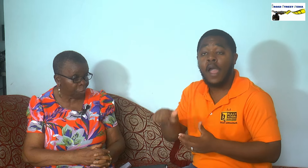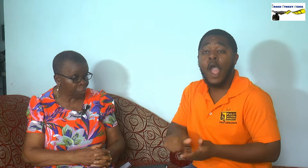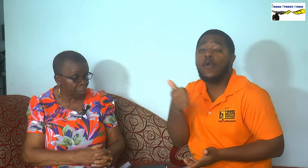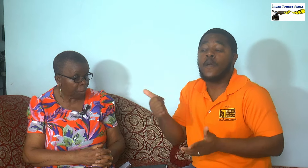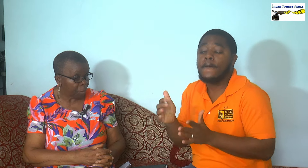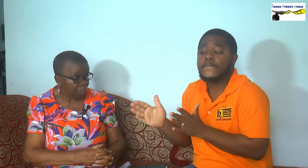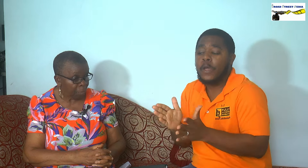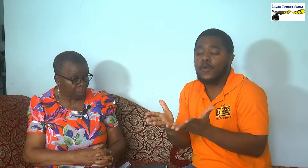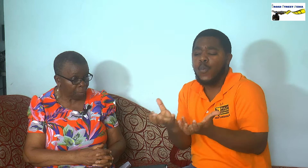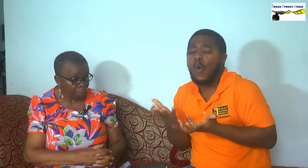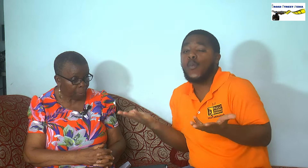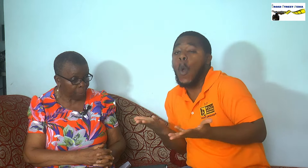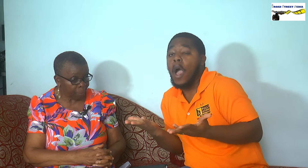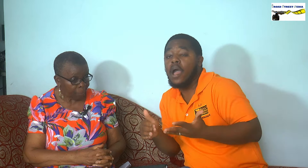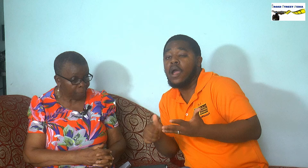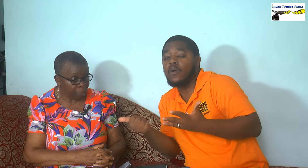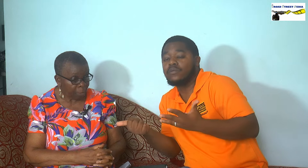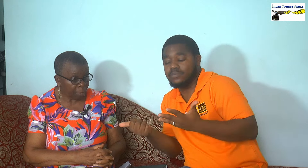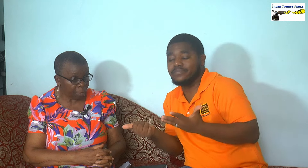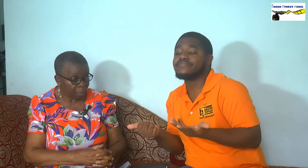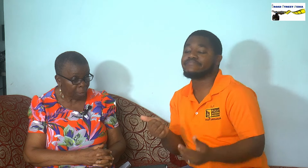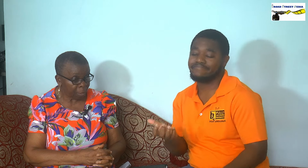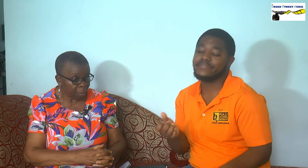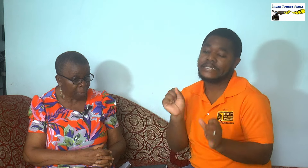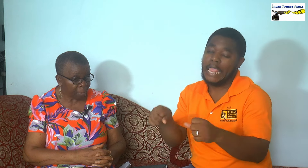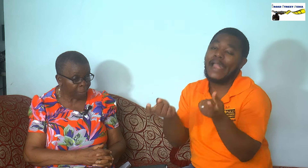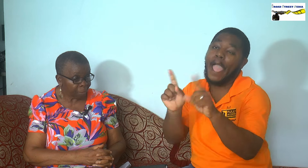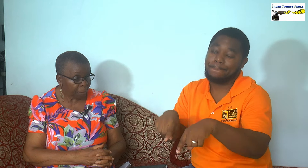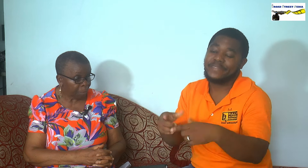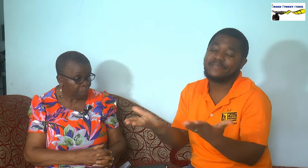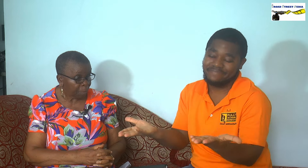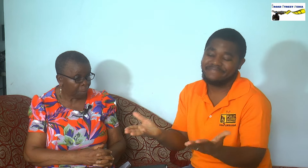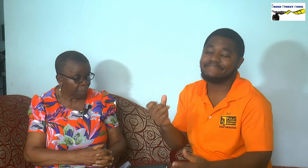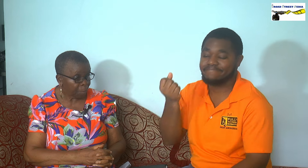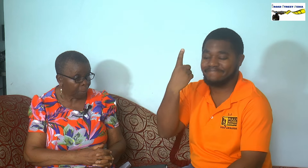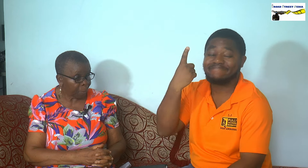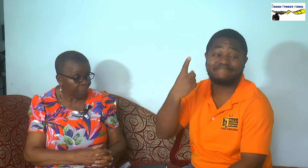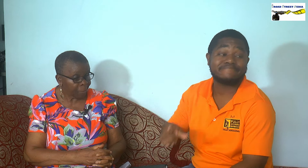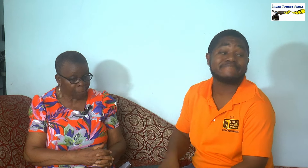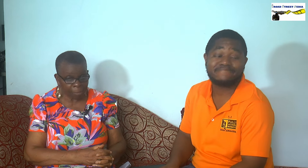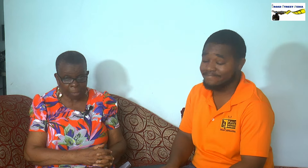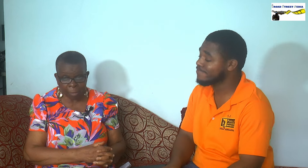discouraged. Some of the boys, they had other plans, what they wanted. Yeah. That can happen. Yes. I understand.